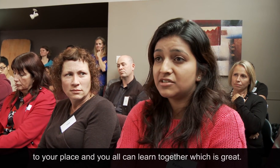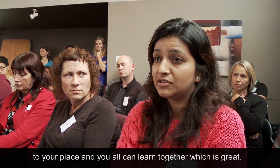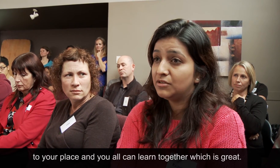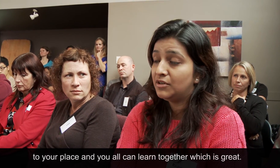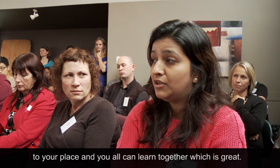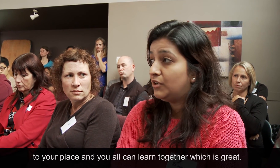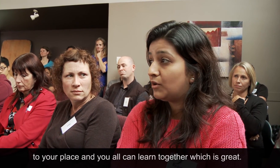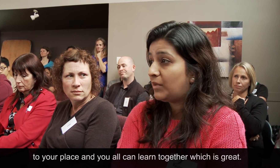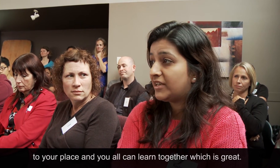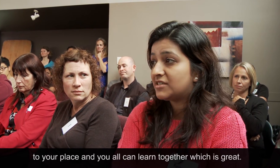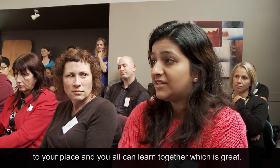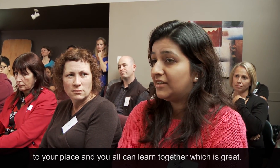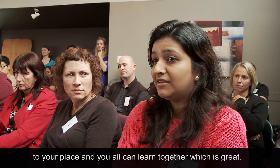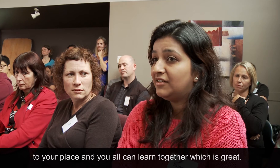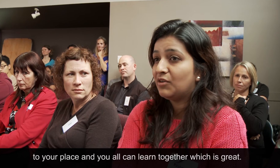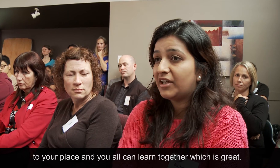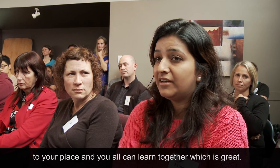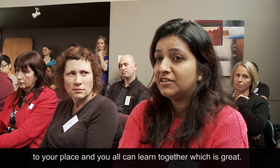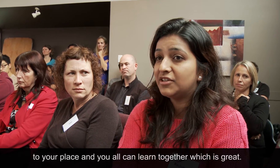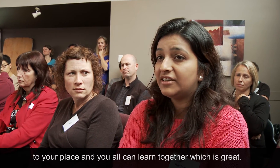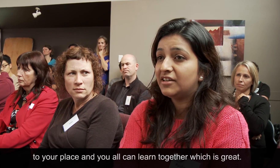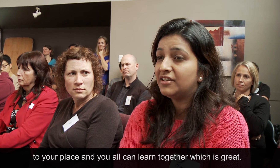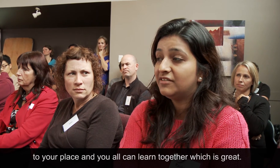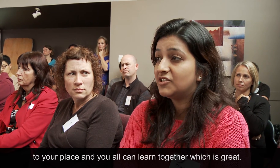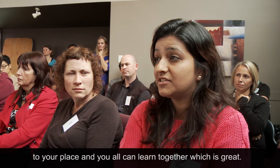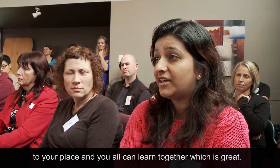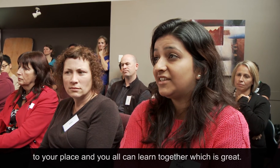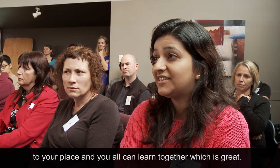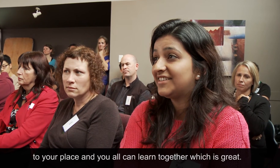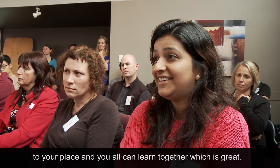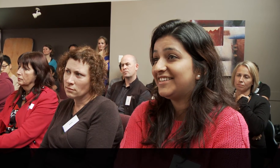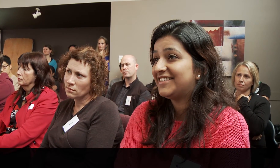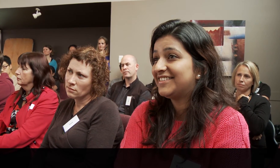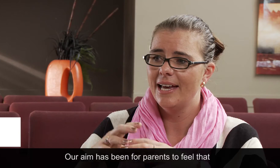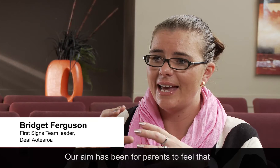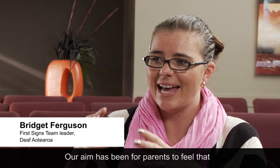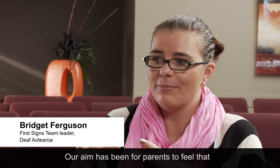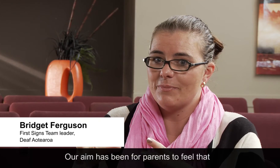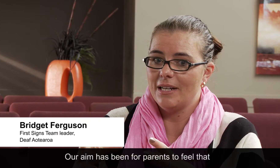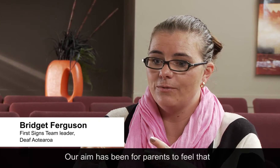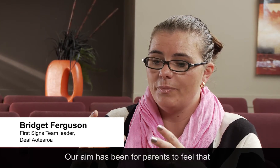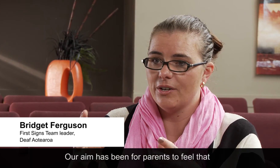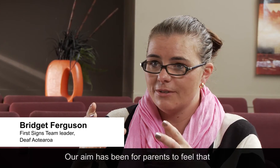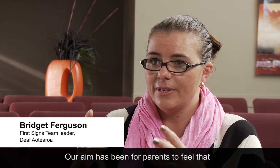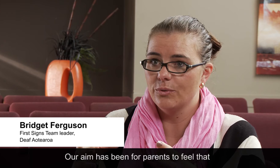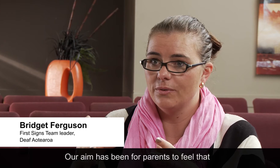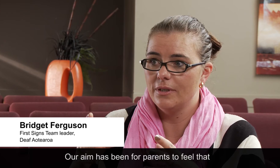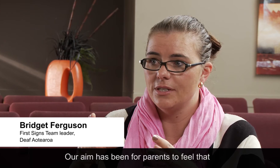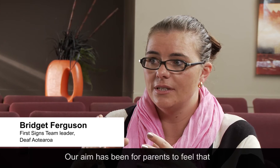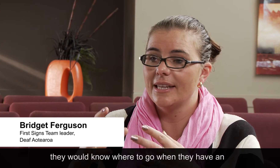to your place, and you all can learn together, which is great. Yeah. Our aim has been for parents to feel that they